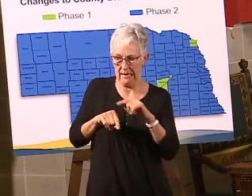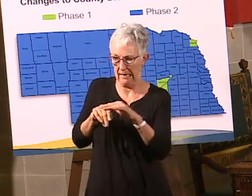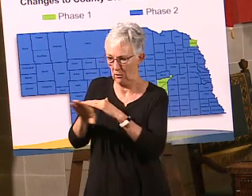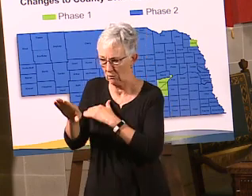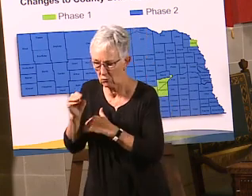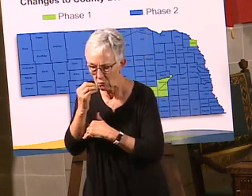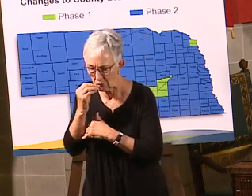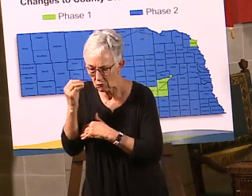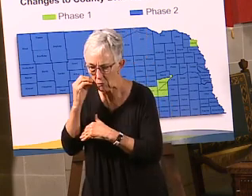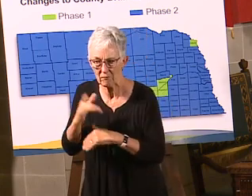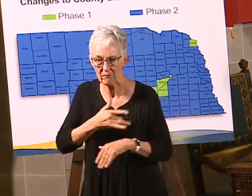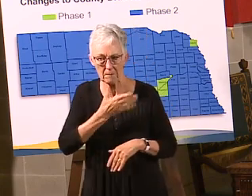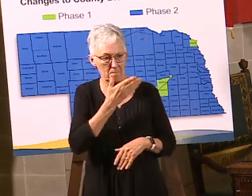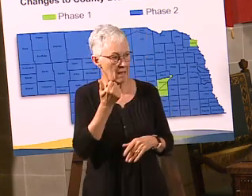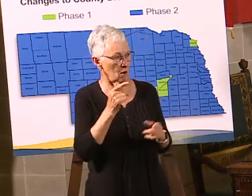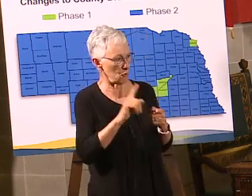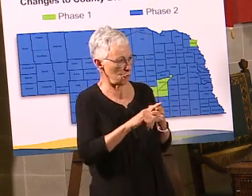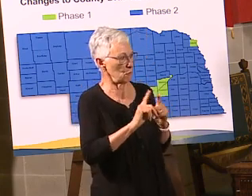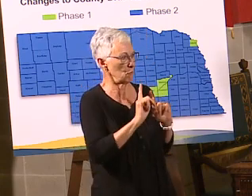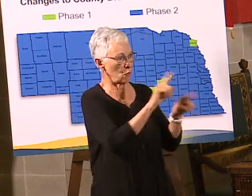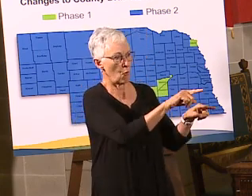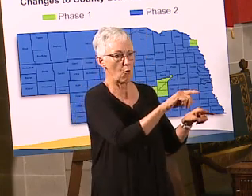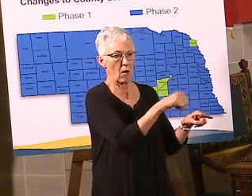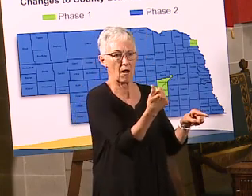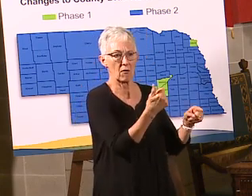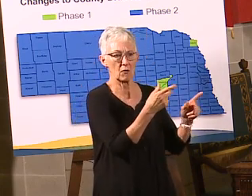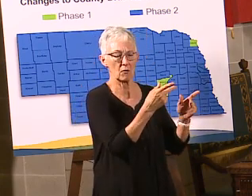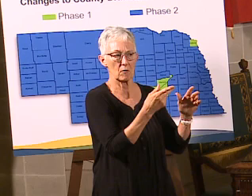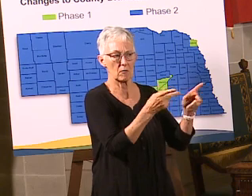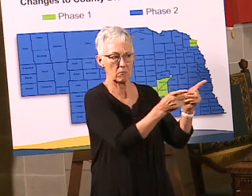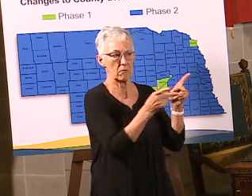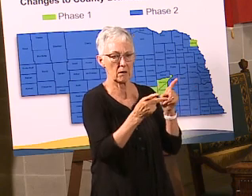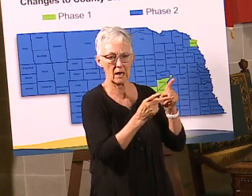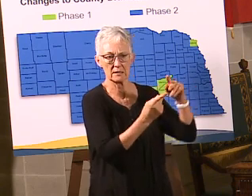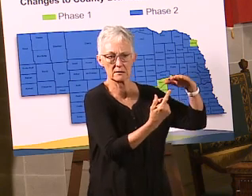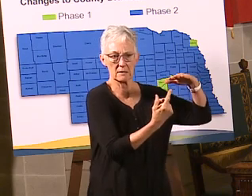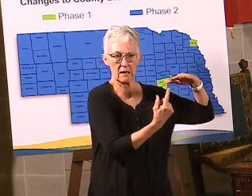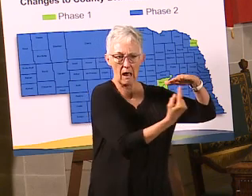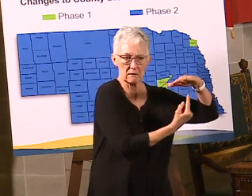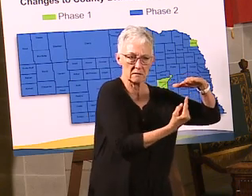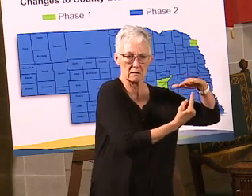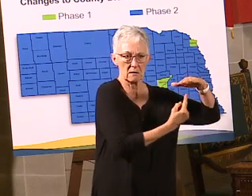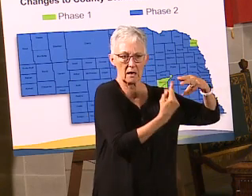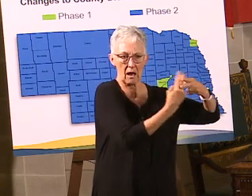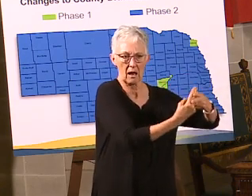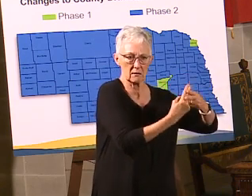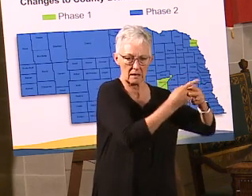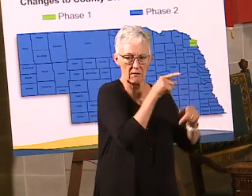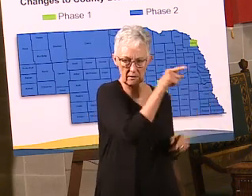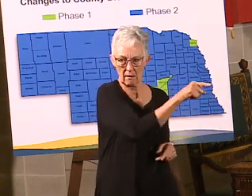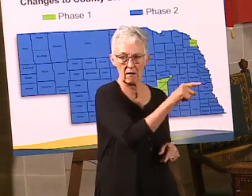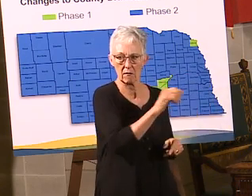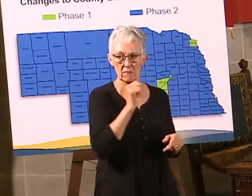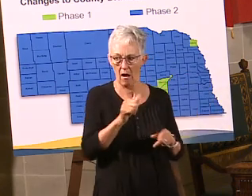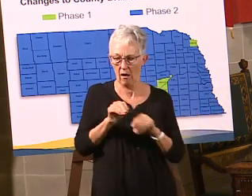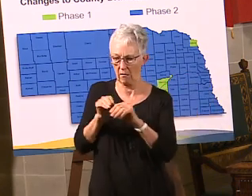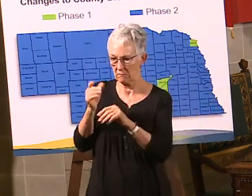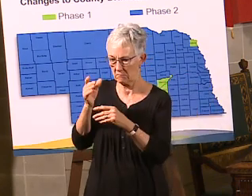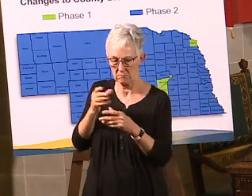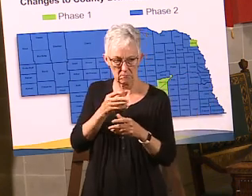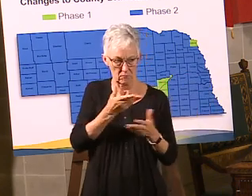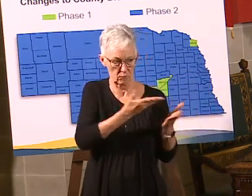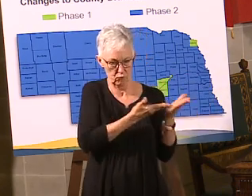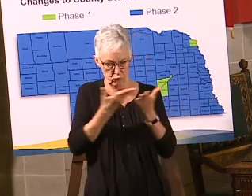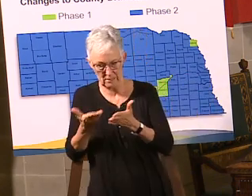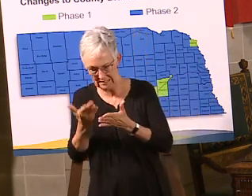got multiple generations and you've got somebody elderly at home you don't want to put at risk, we've got housing accommodations to be able to help out that, and you can get access to that through your local public health